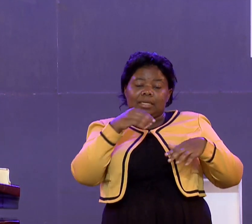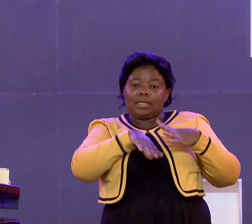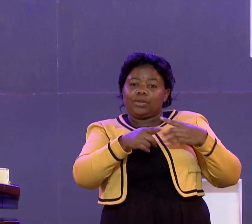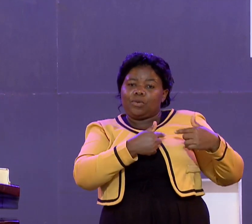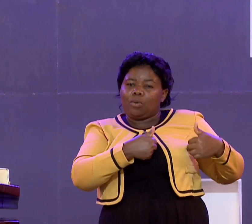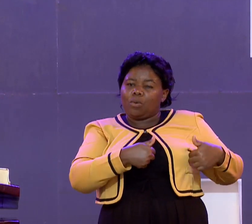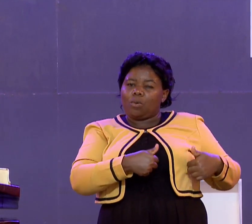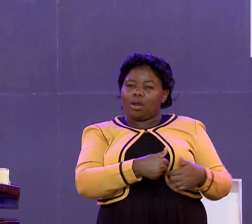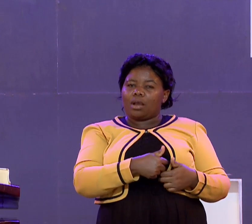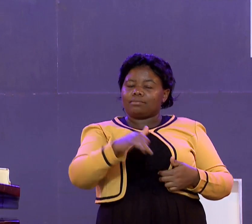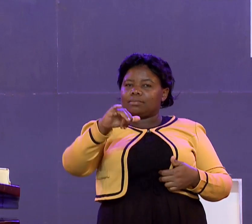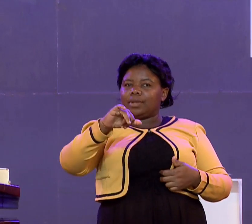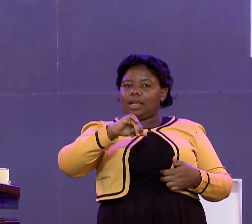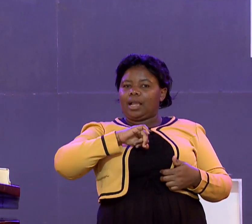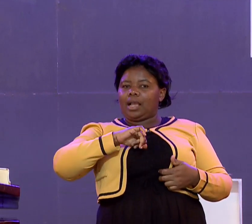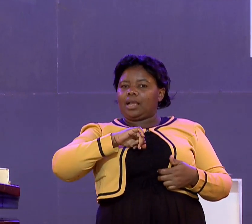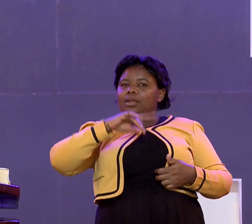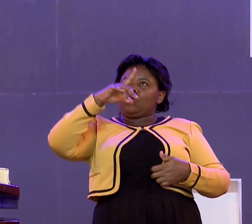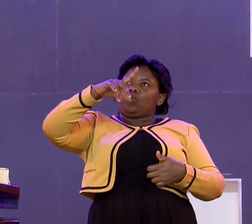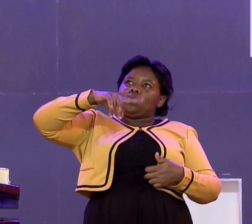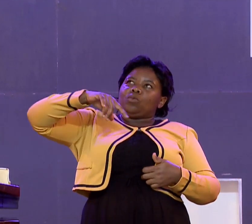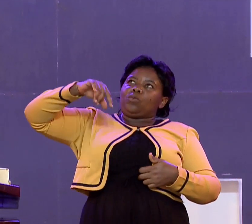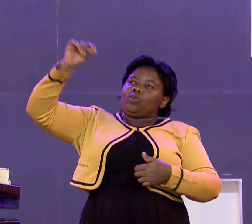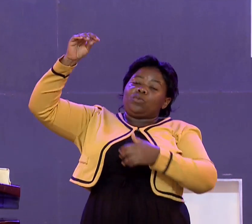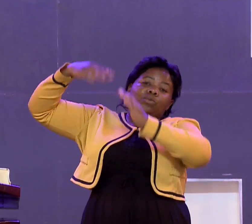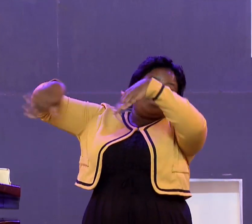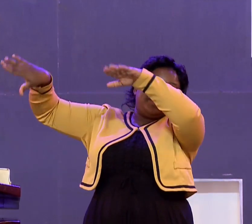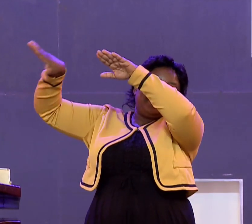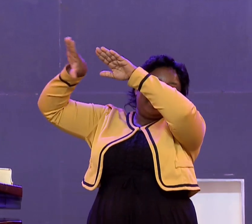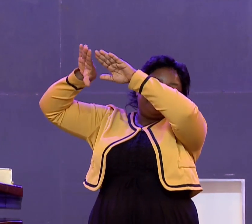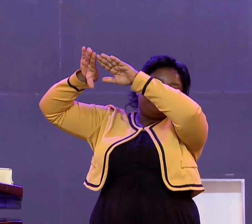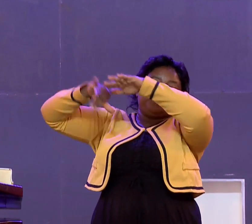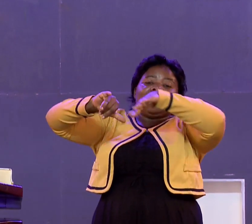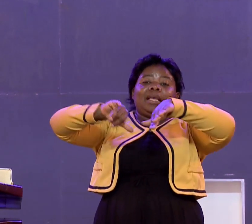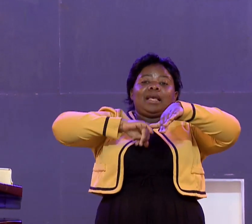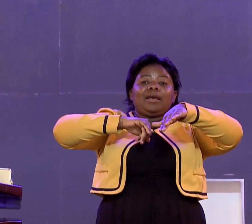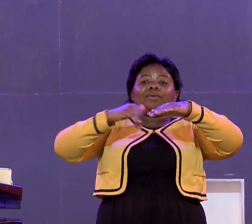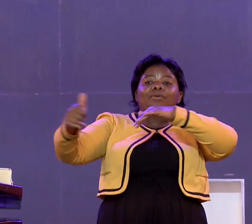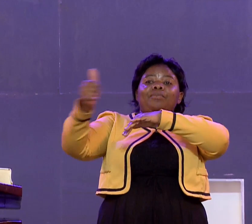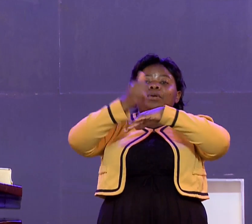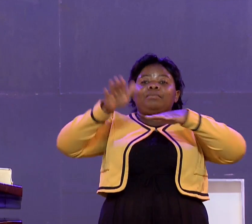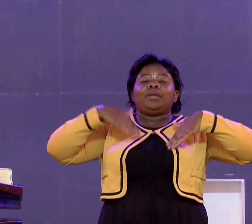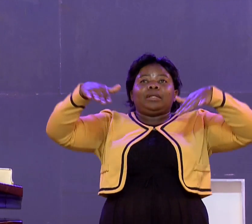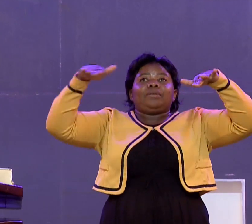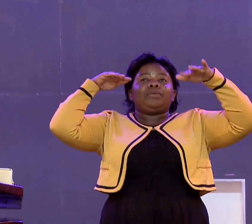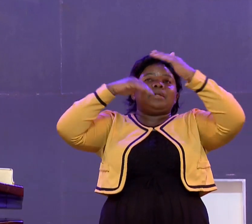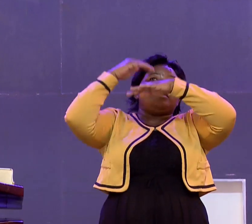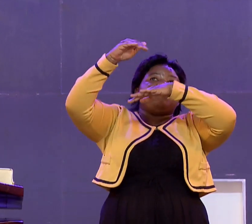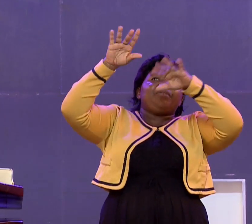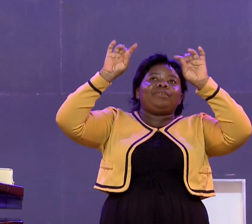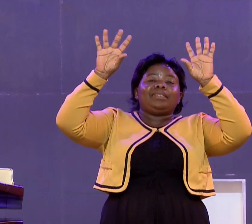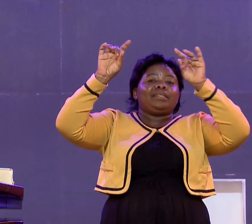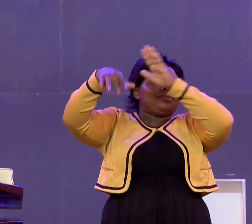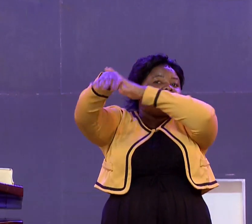heart, I will ascend to heaven. I will exalt my throne above the stars of